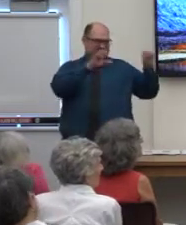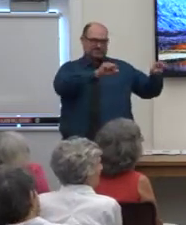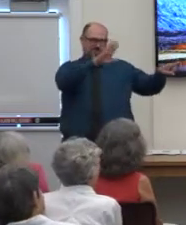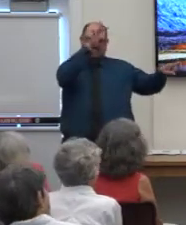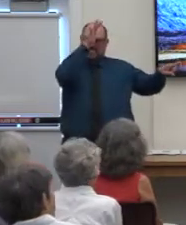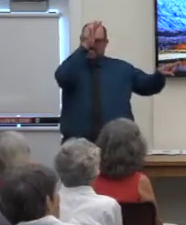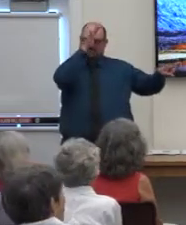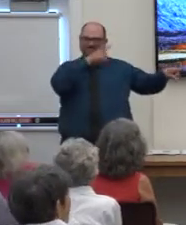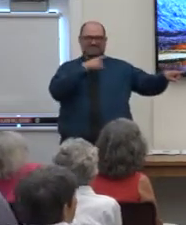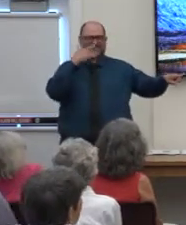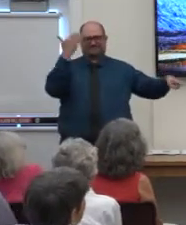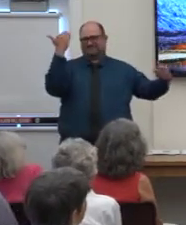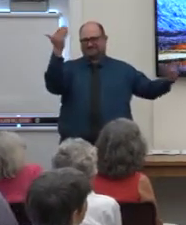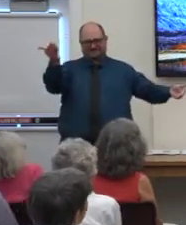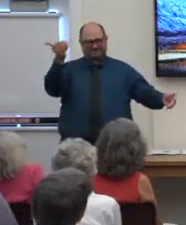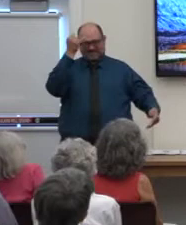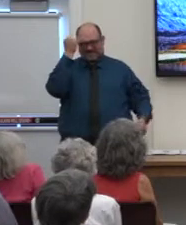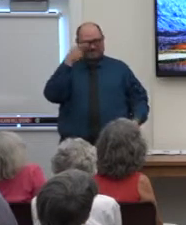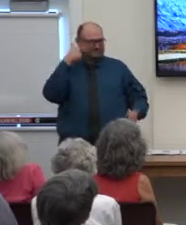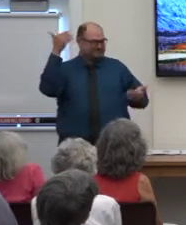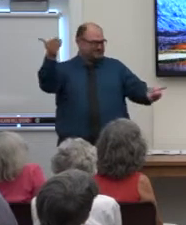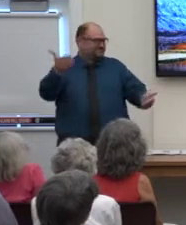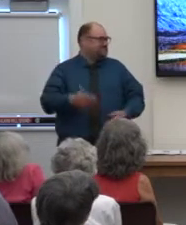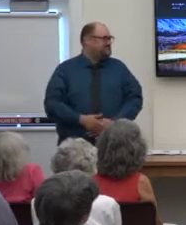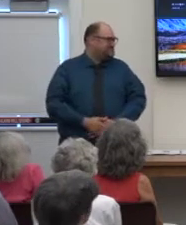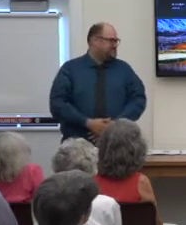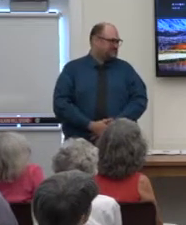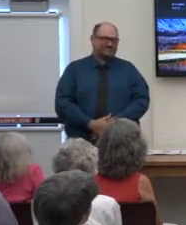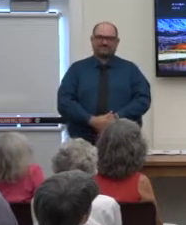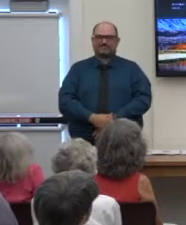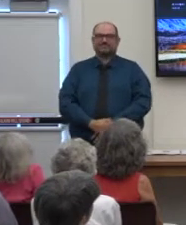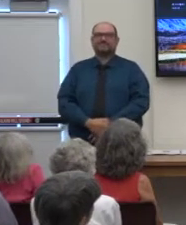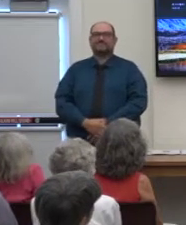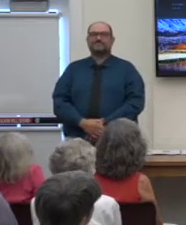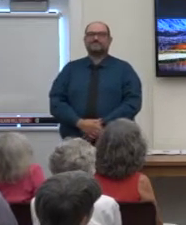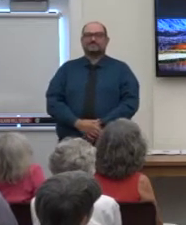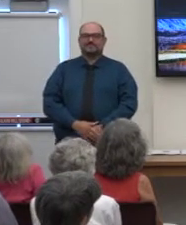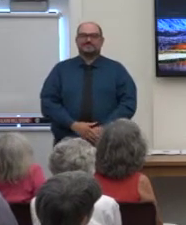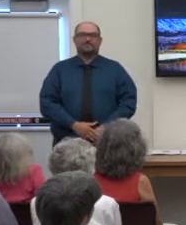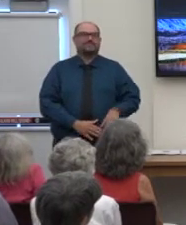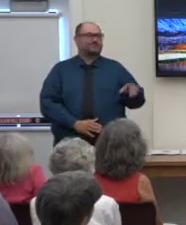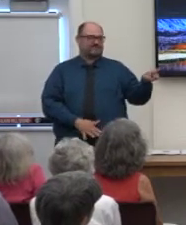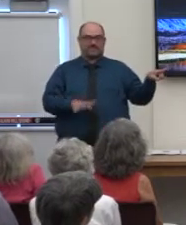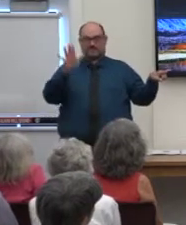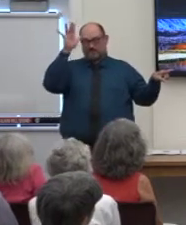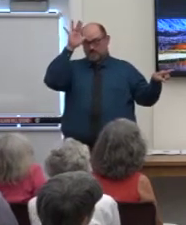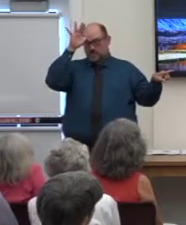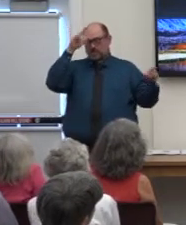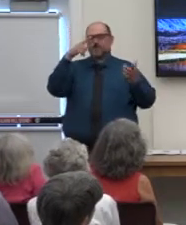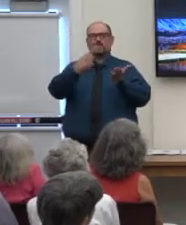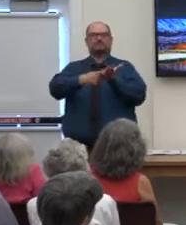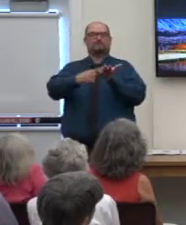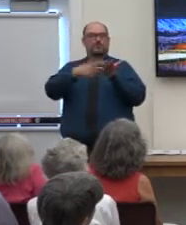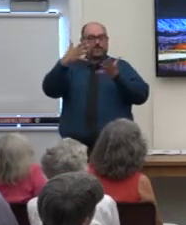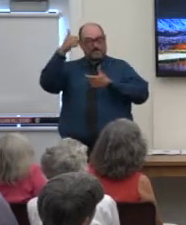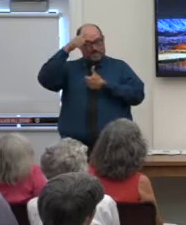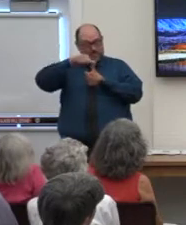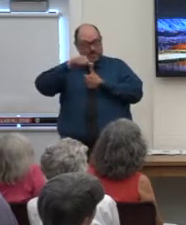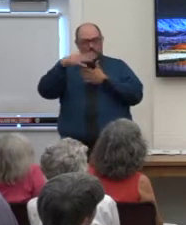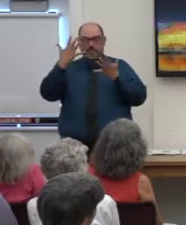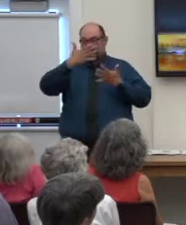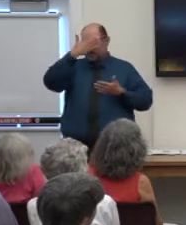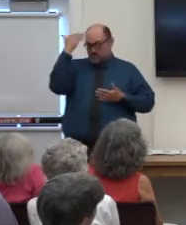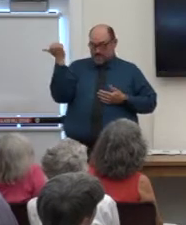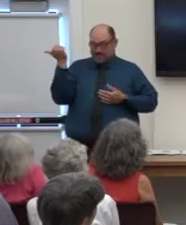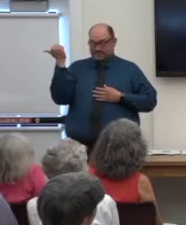ahead. Yes, and he's talking about what he remembers or doesn't, what he doesn't remember. And I think that's all how we